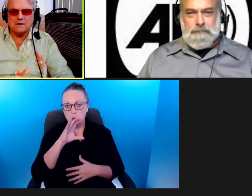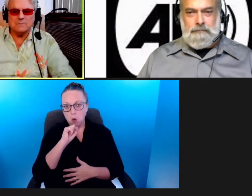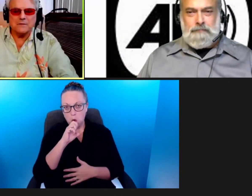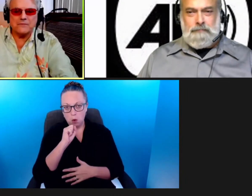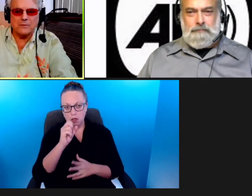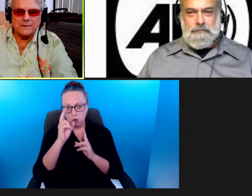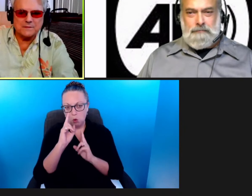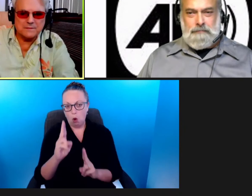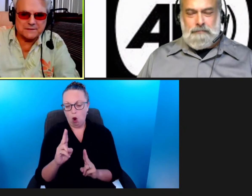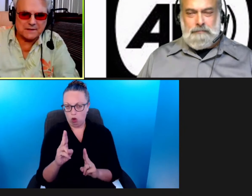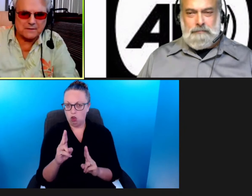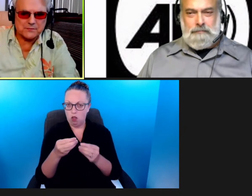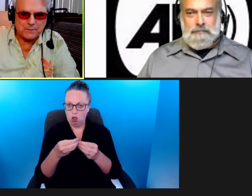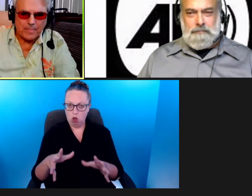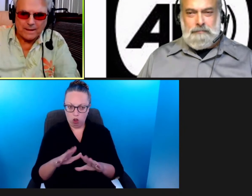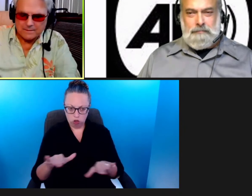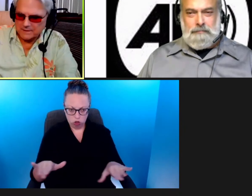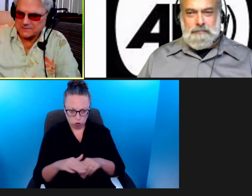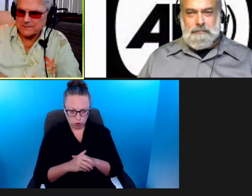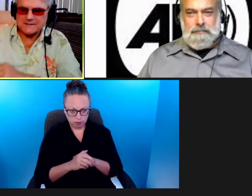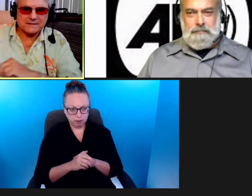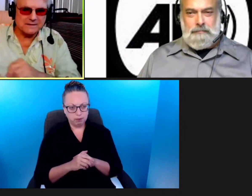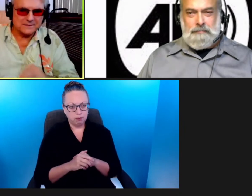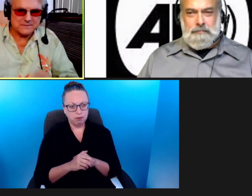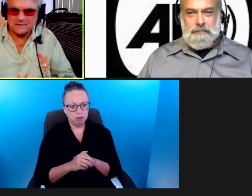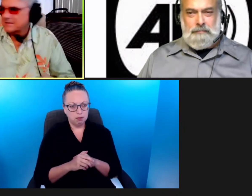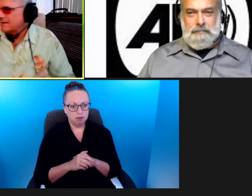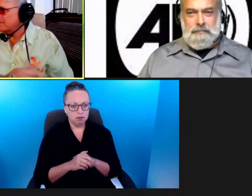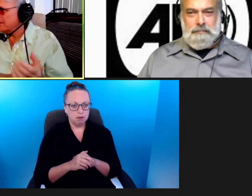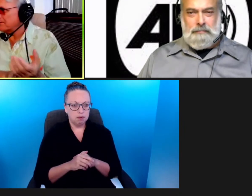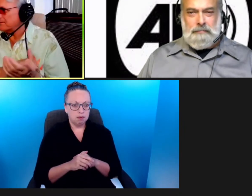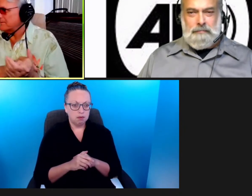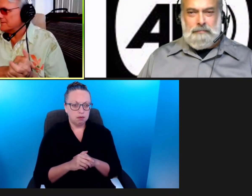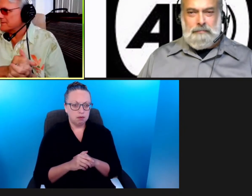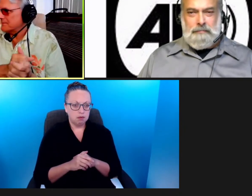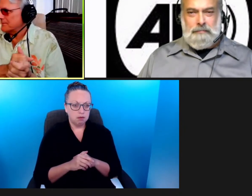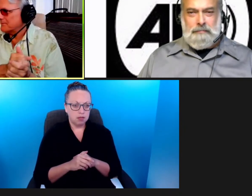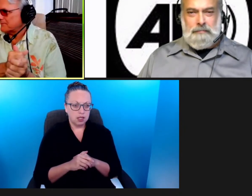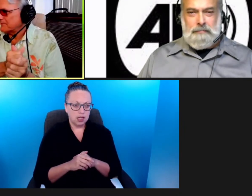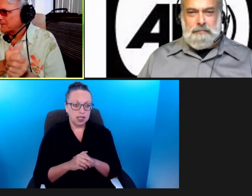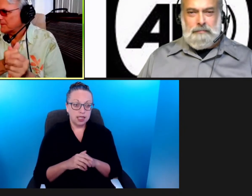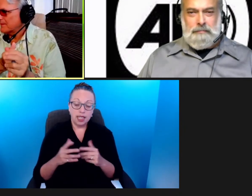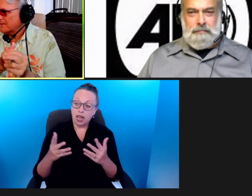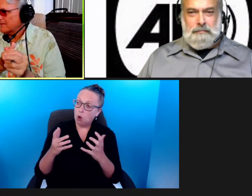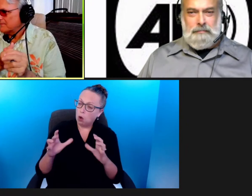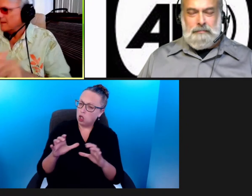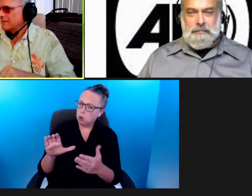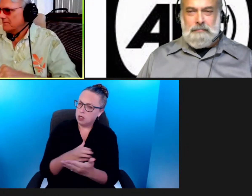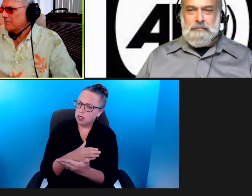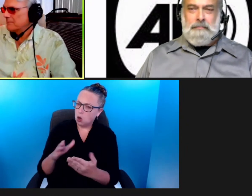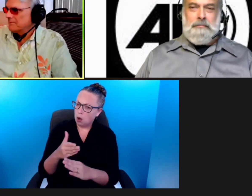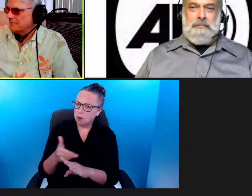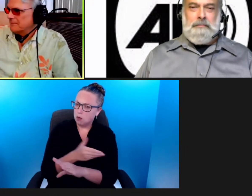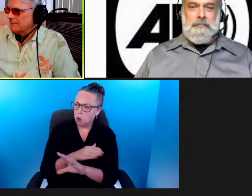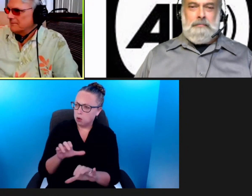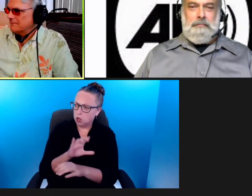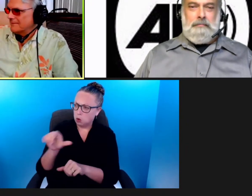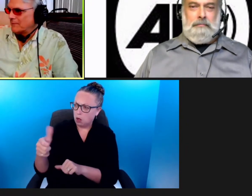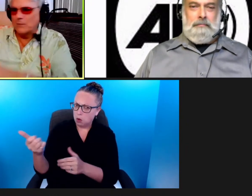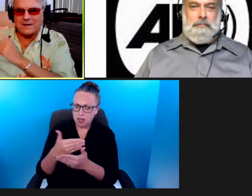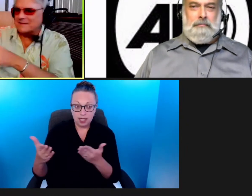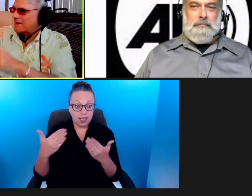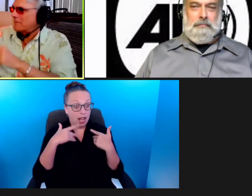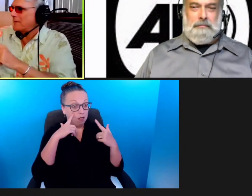do a song before we do much else because my technology is going to time out. Otherwise. Oh, okay. You want to do that before the... Yeah. I have a surprise for